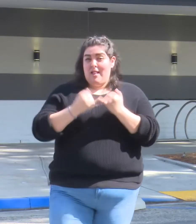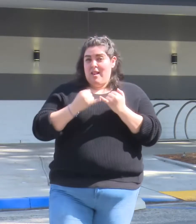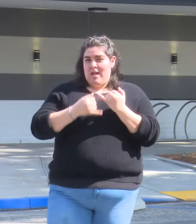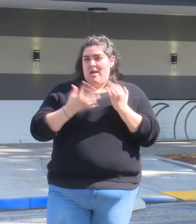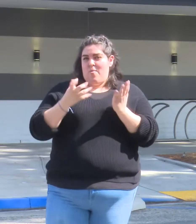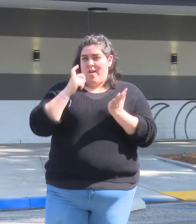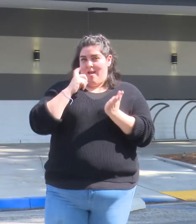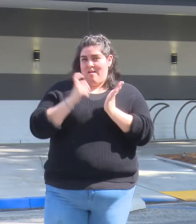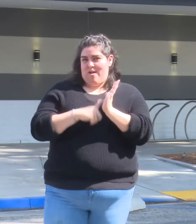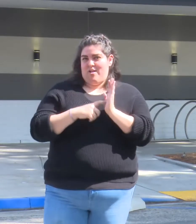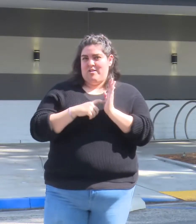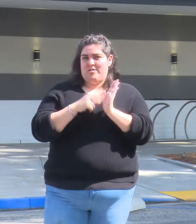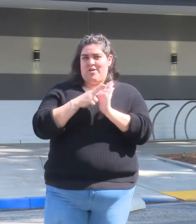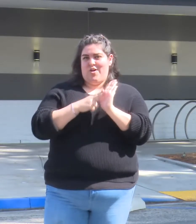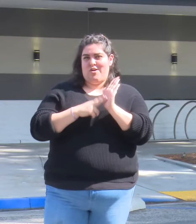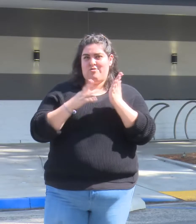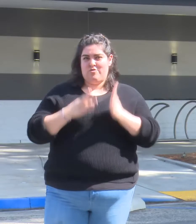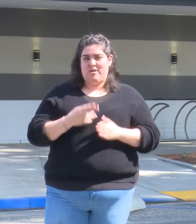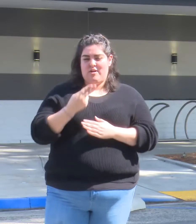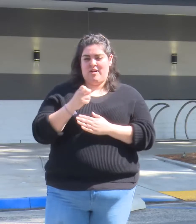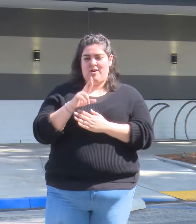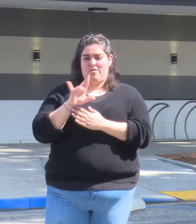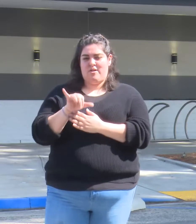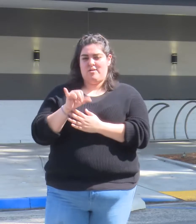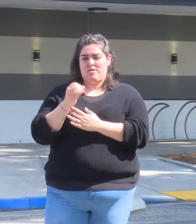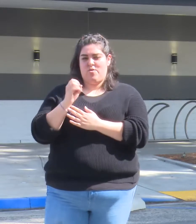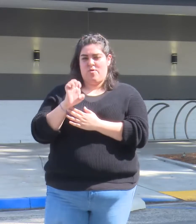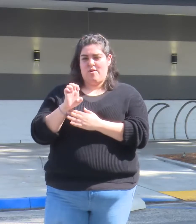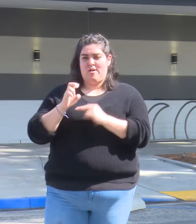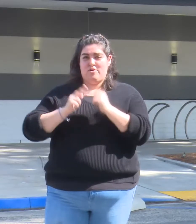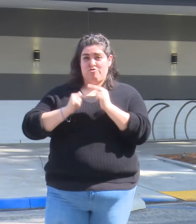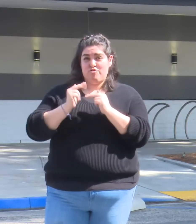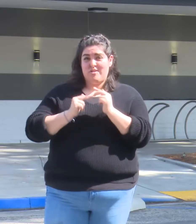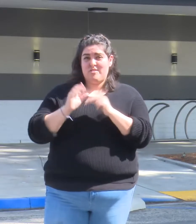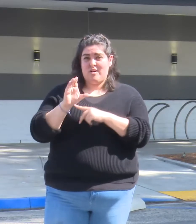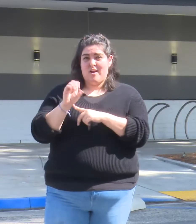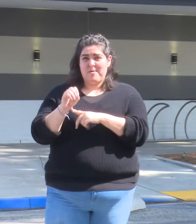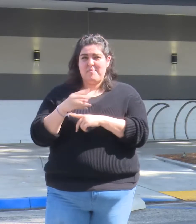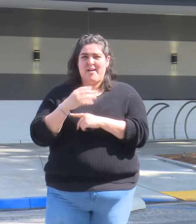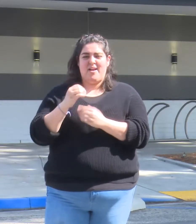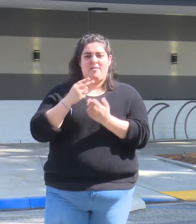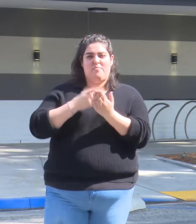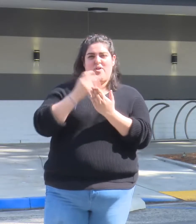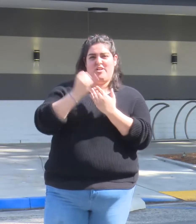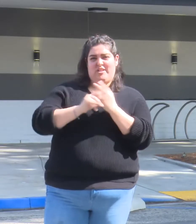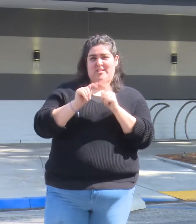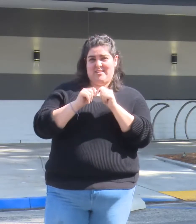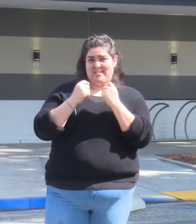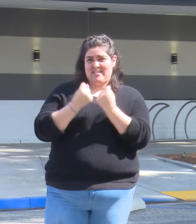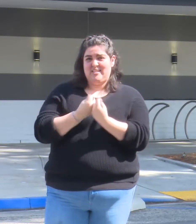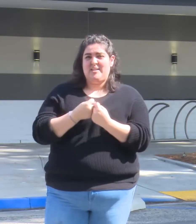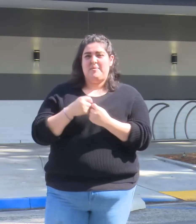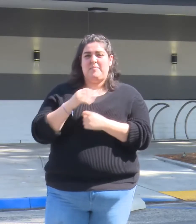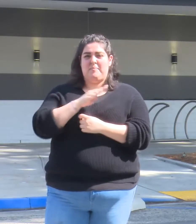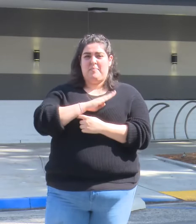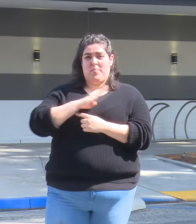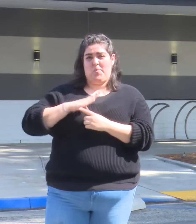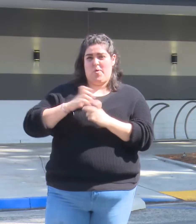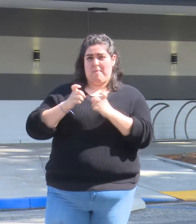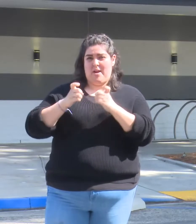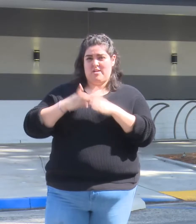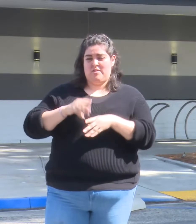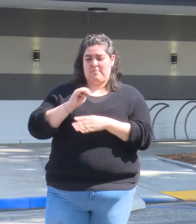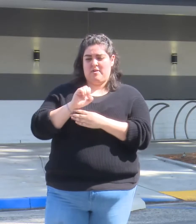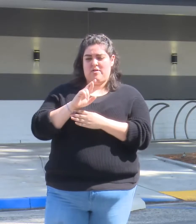the contractor, Harry Joe Construction, and our project team, including our Project Management Bureau Manager, Marilyn Sarakas,